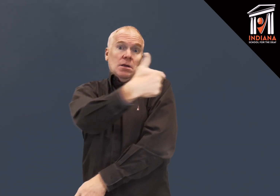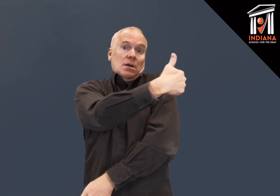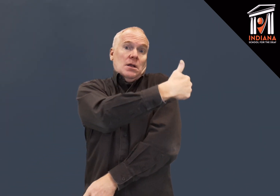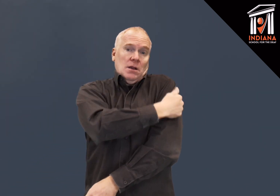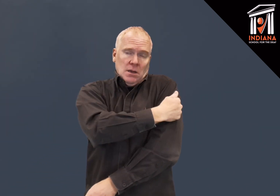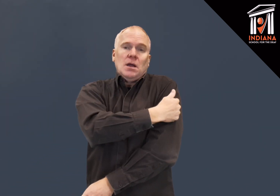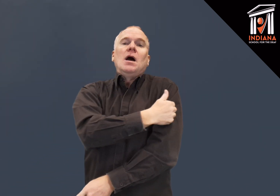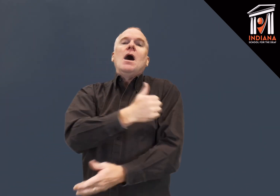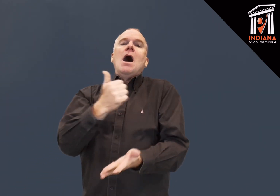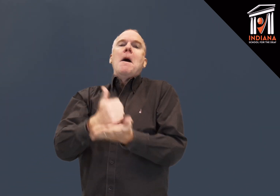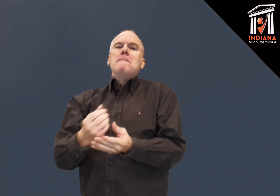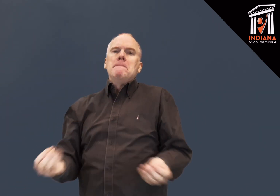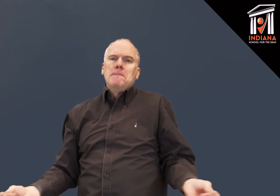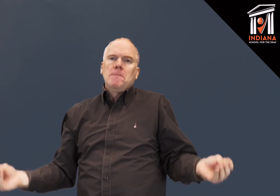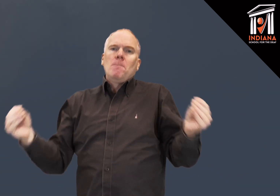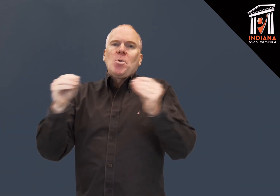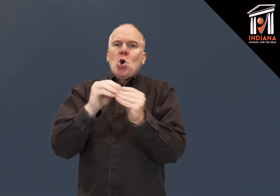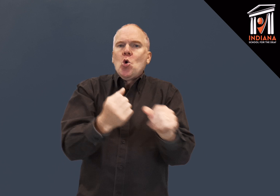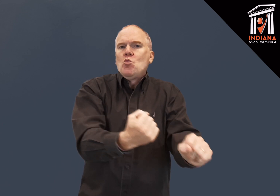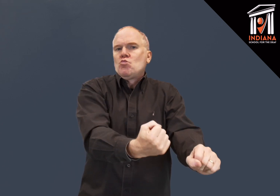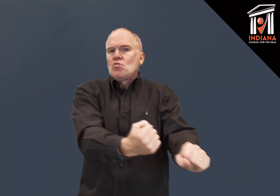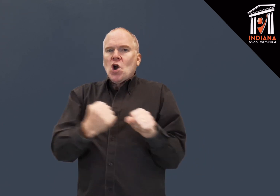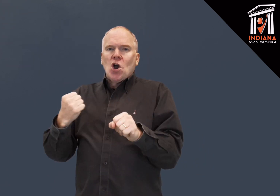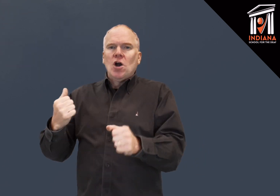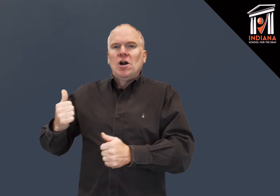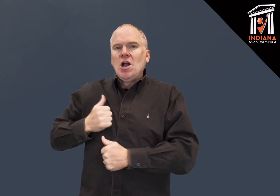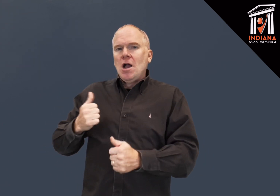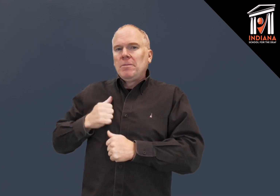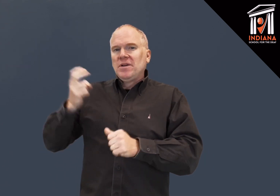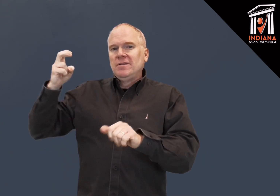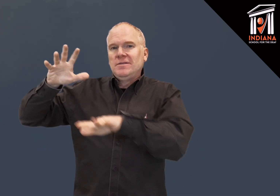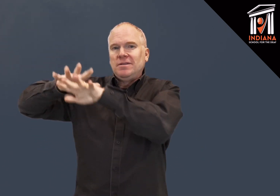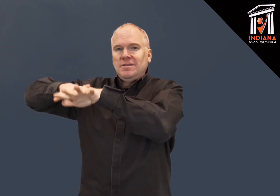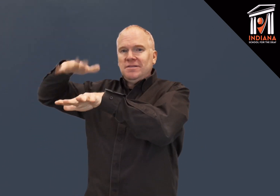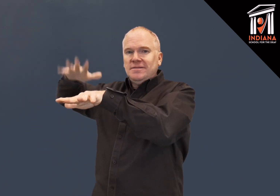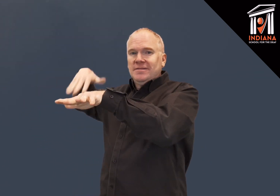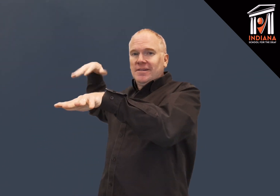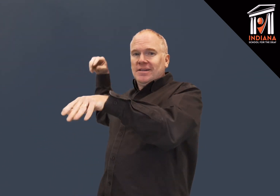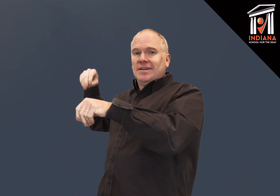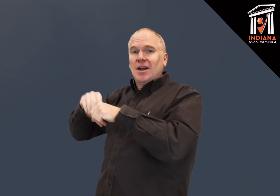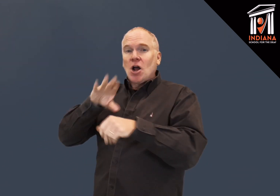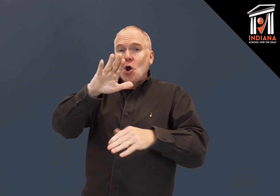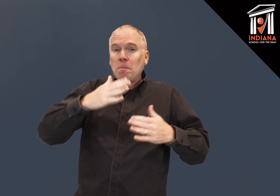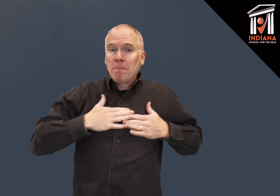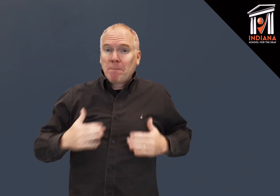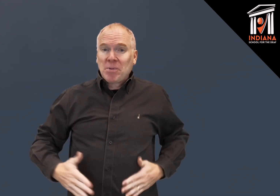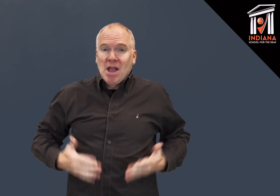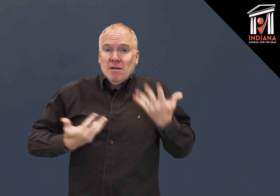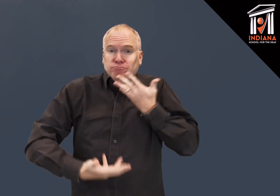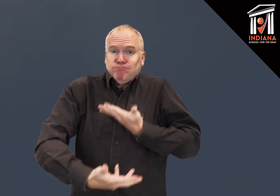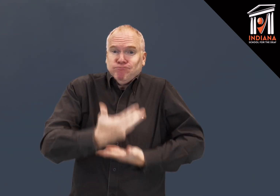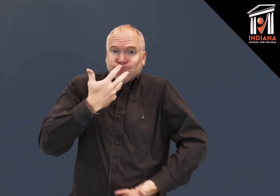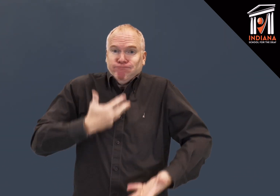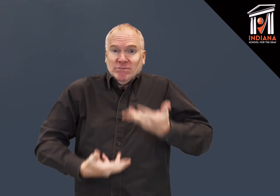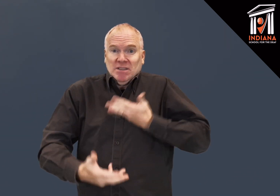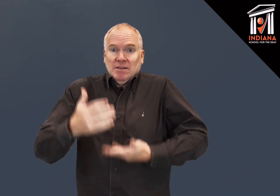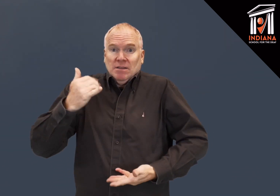Then when you get that second vaccination, that increases the strength of that immunity tenfold in your